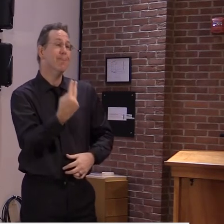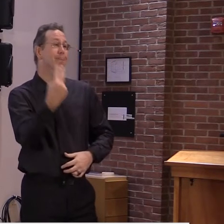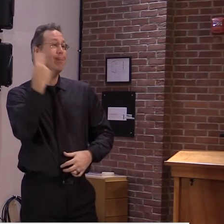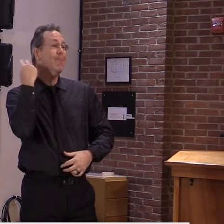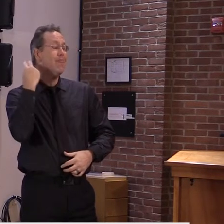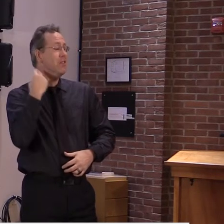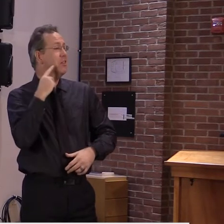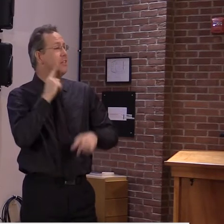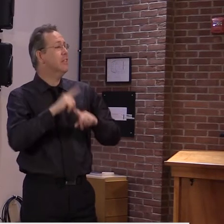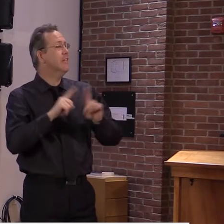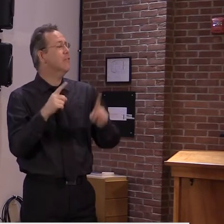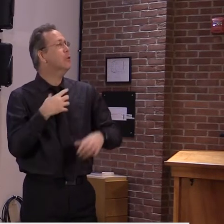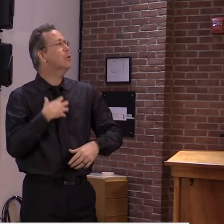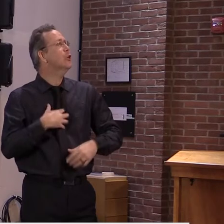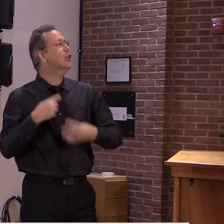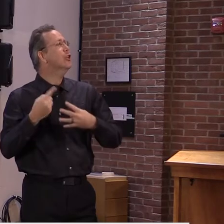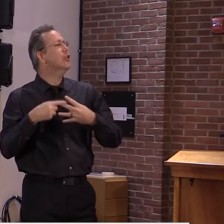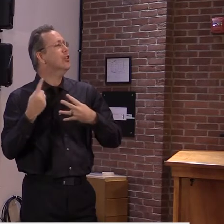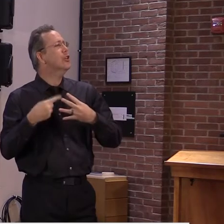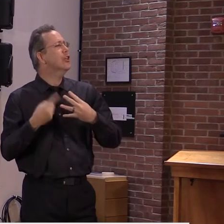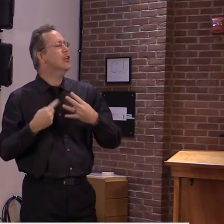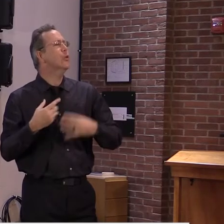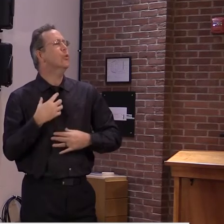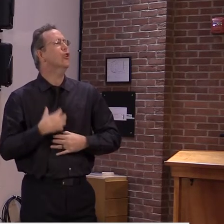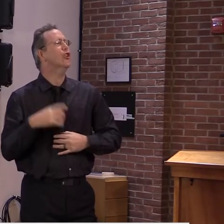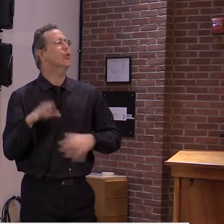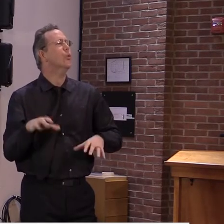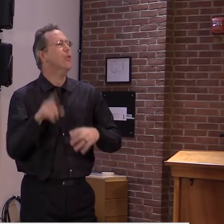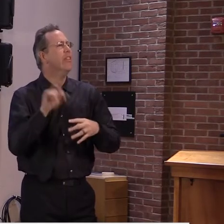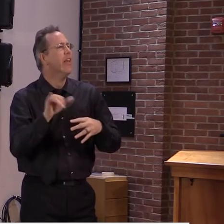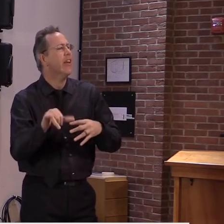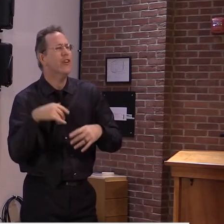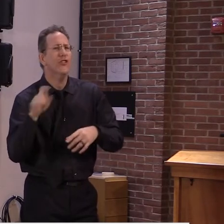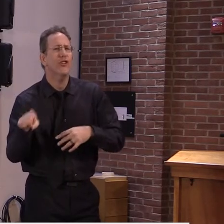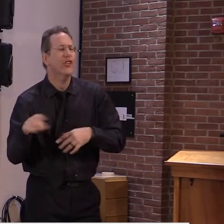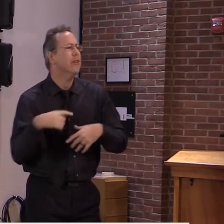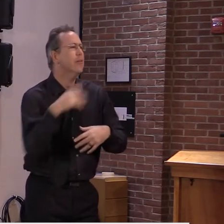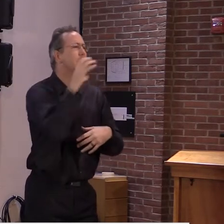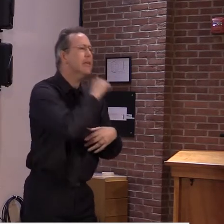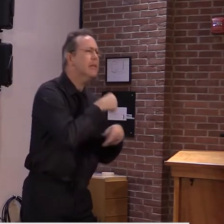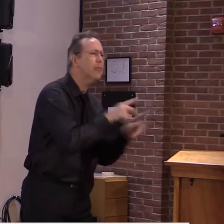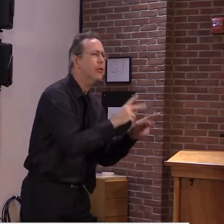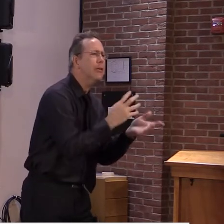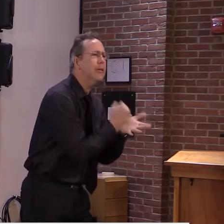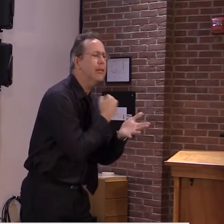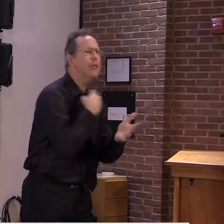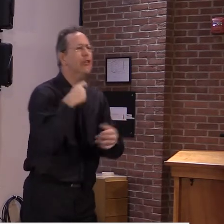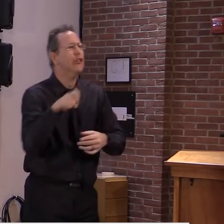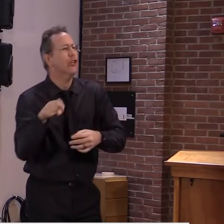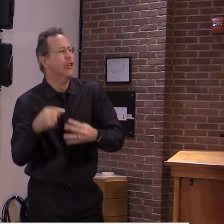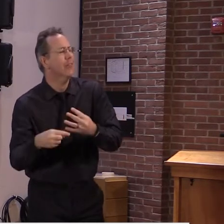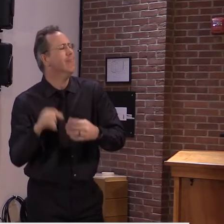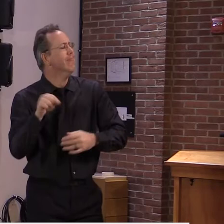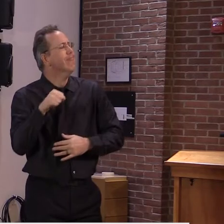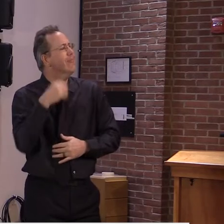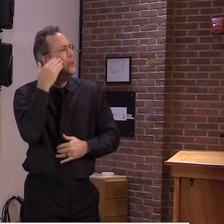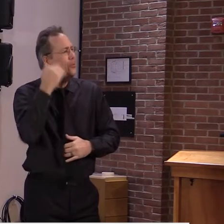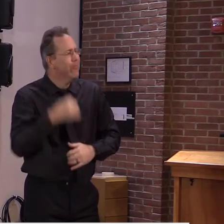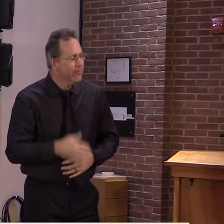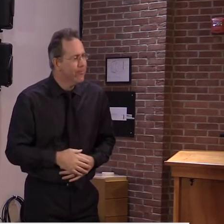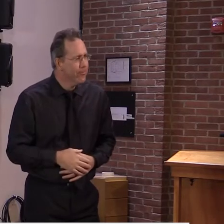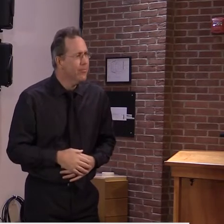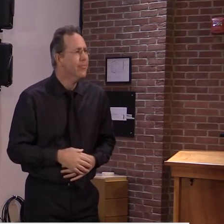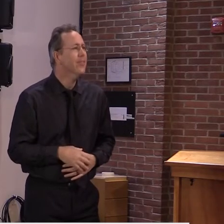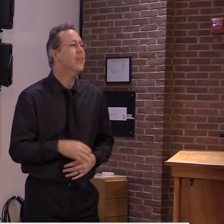We'll certainly take all of that into account so that we're ready if and when there's some other crisis of